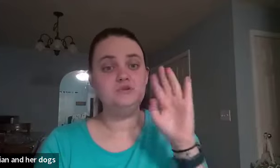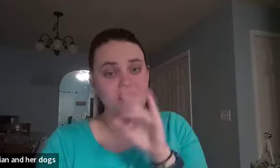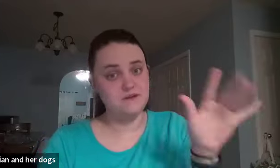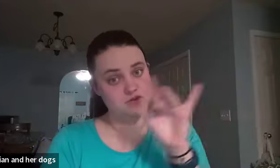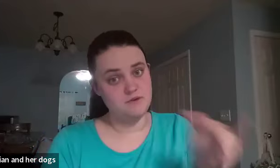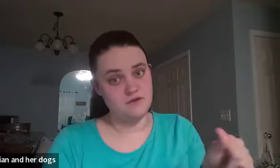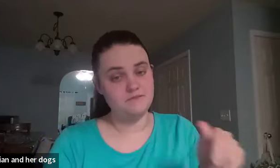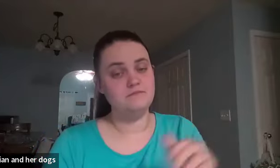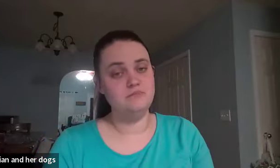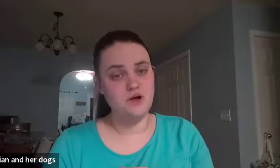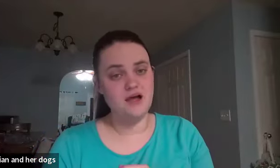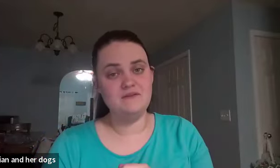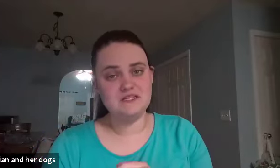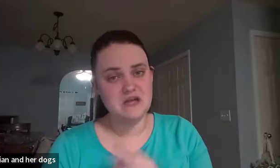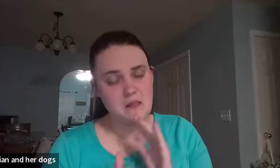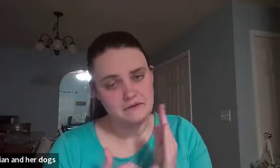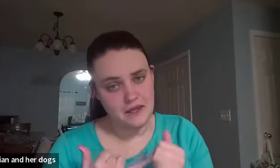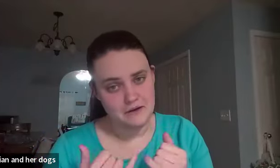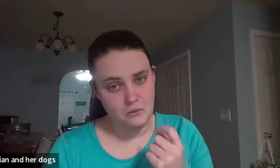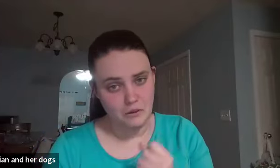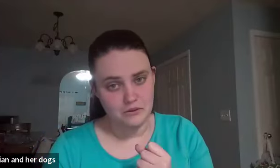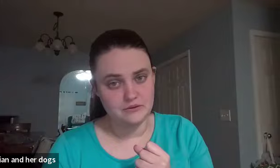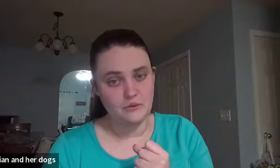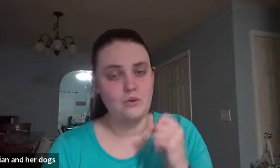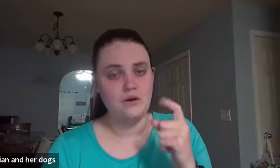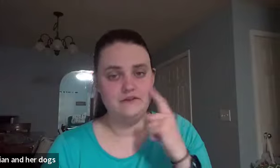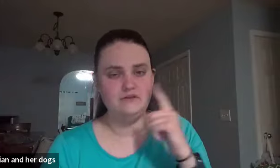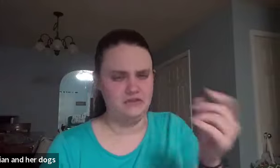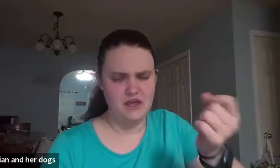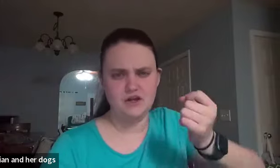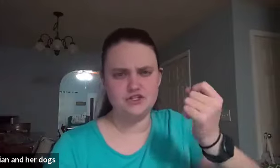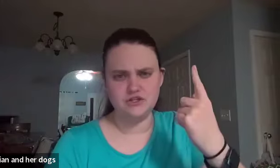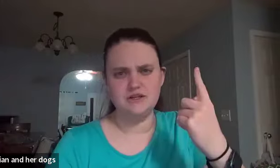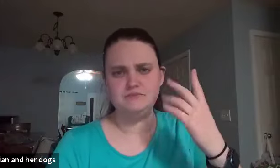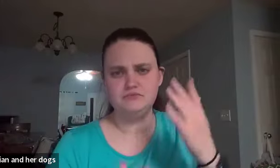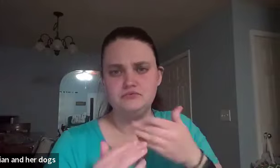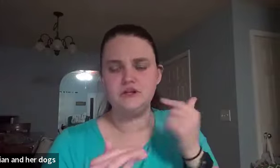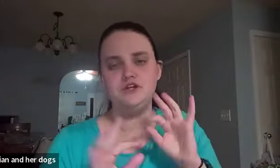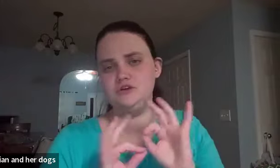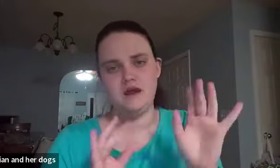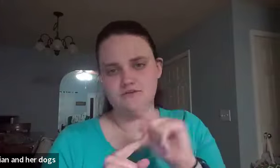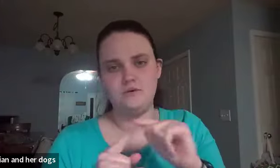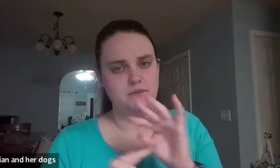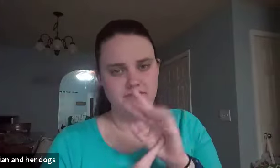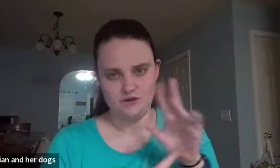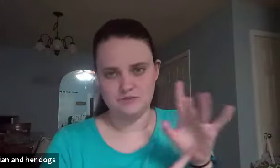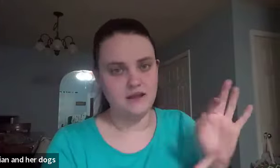You can finger spell them, but if it's not like the end of the world, or if you like, they understood pretty good, you do not have to worry about finger spelling